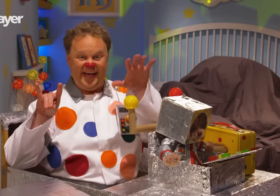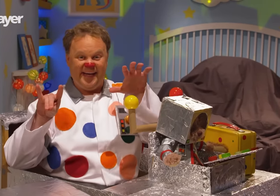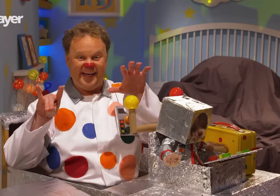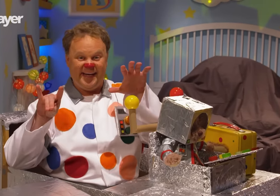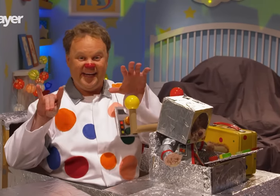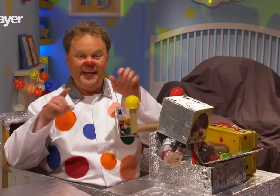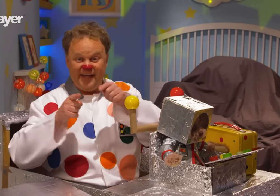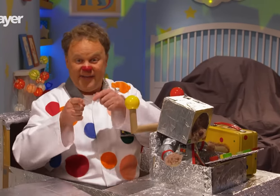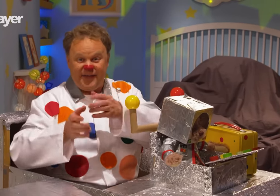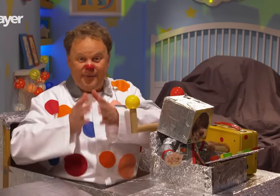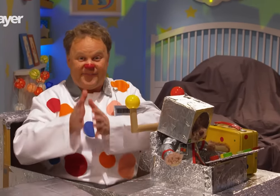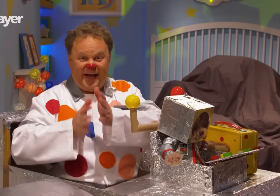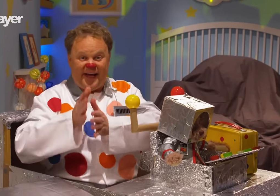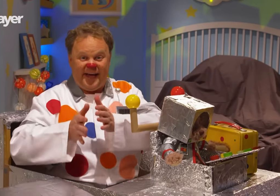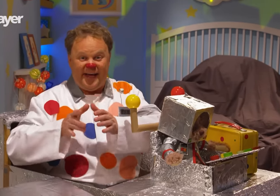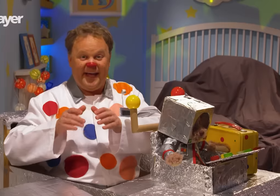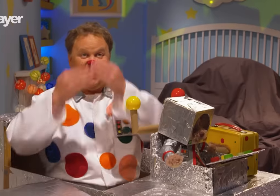Alien. You sign.